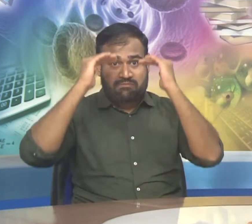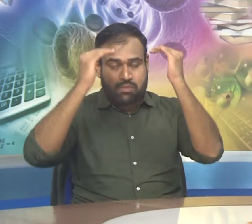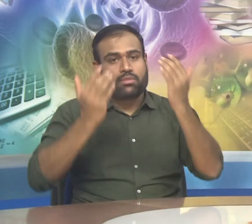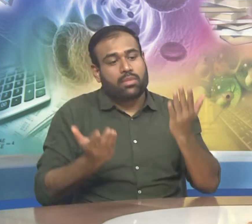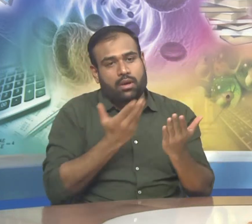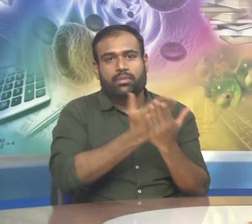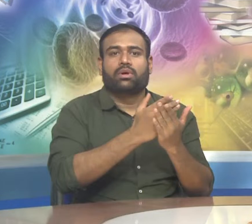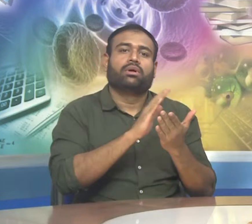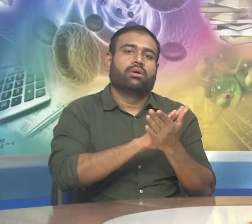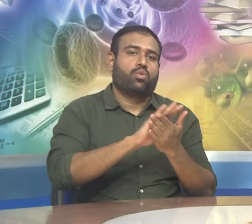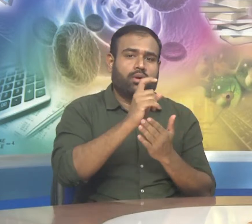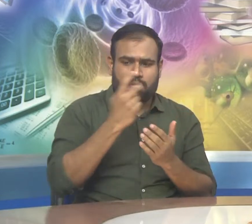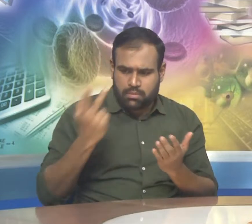court.